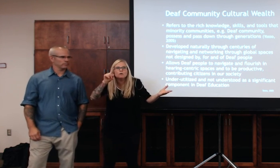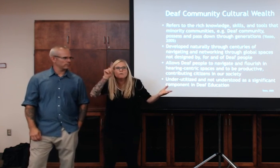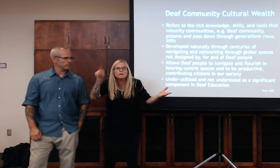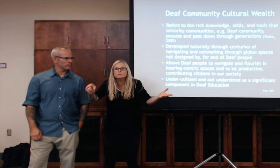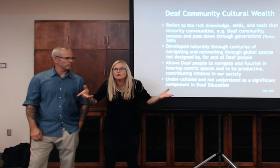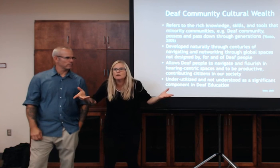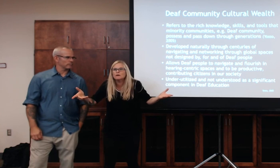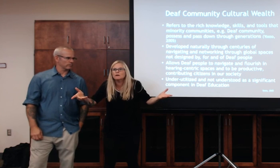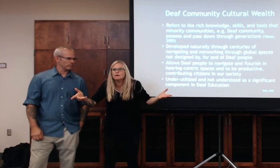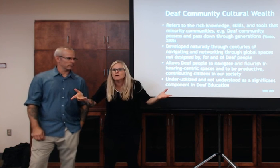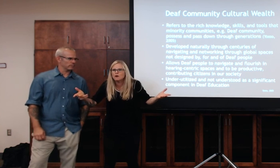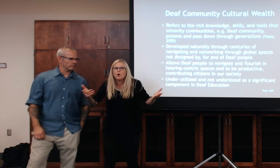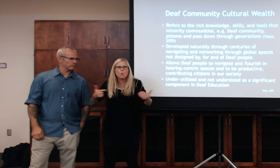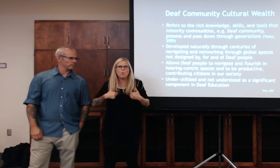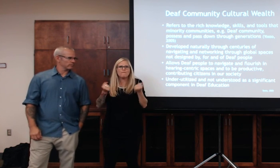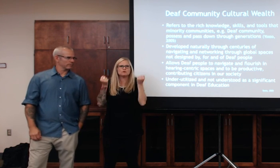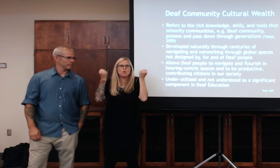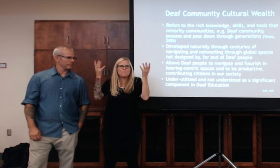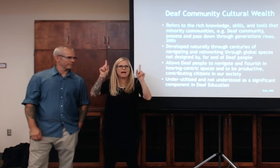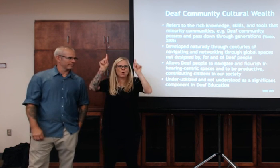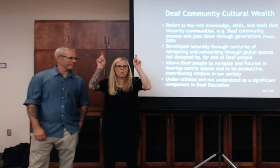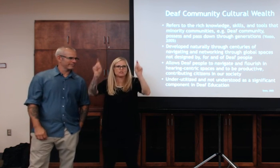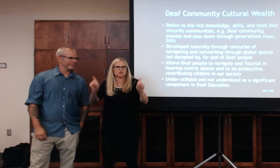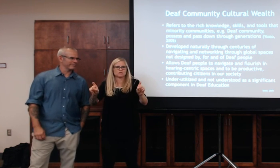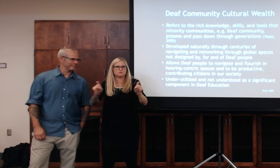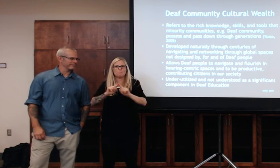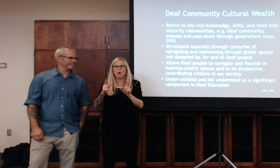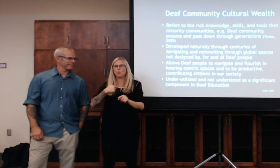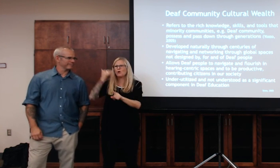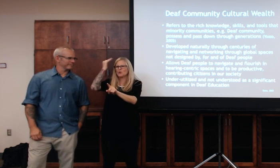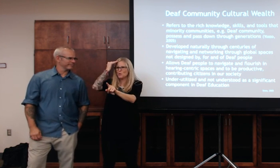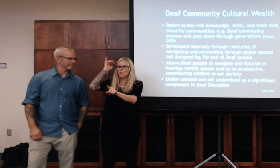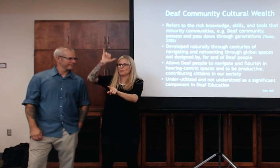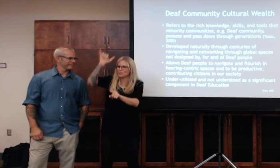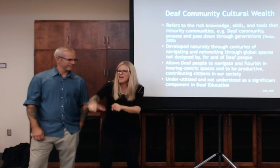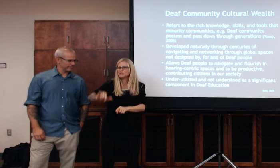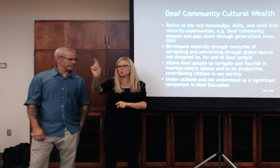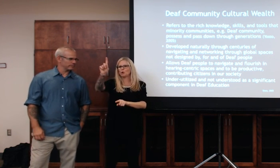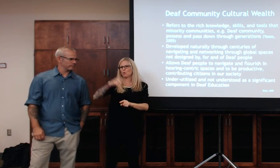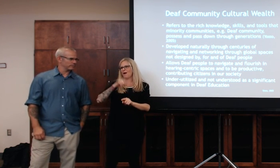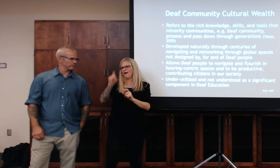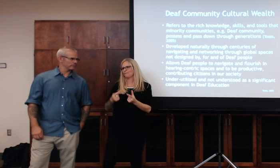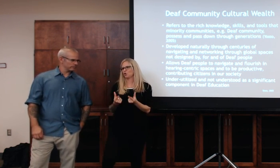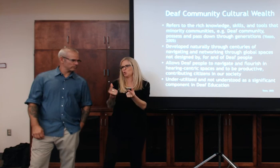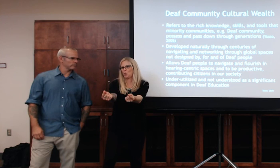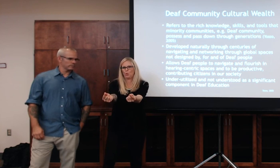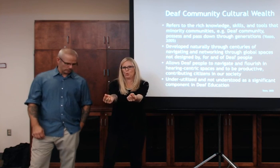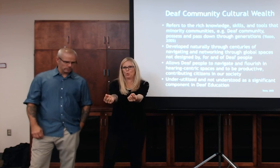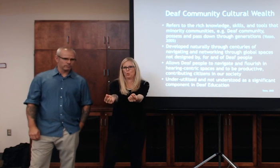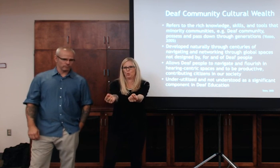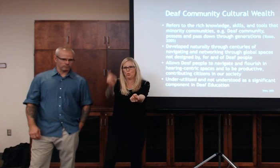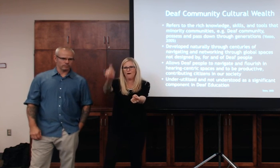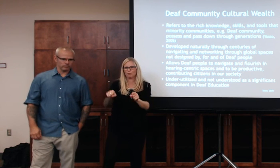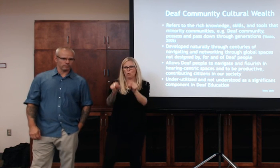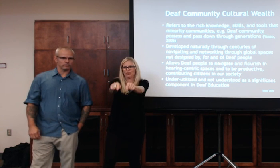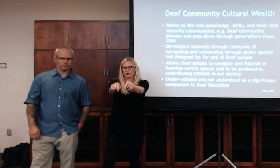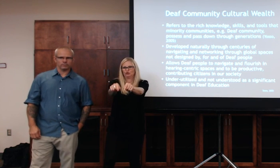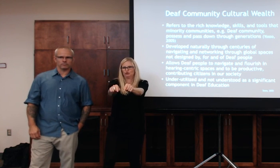That's a great question. We have so many questions, but we know that's where we need to go. That's where we need to